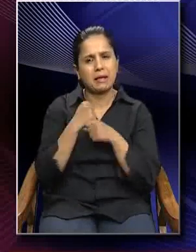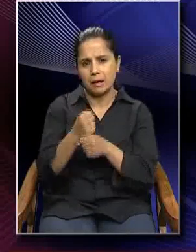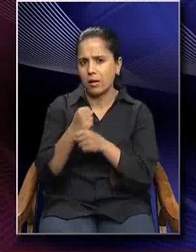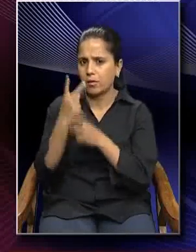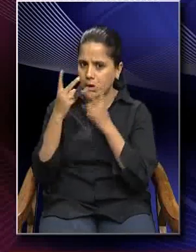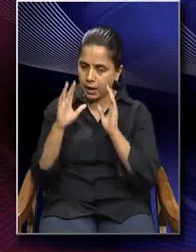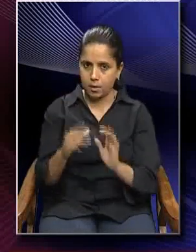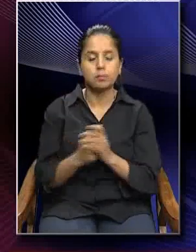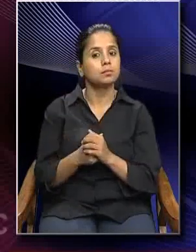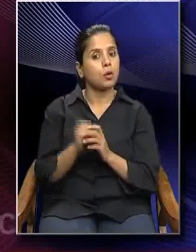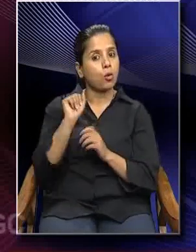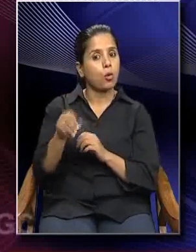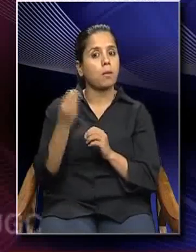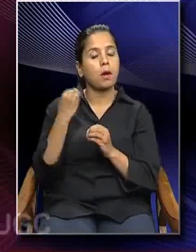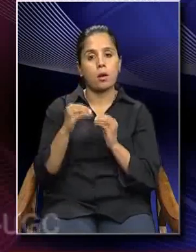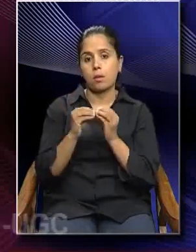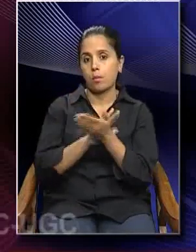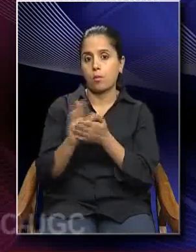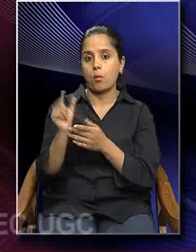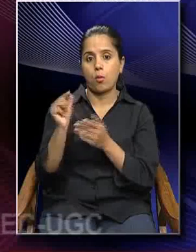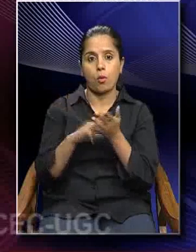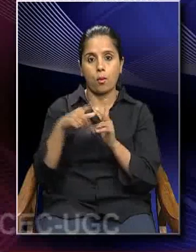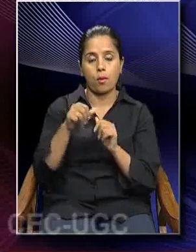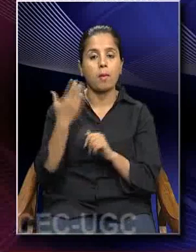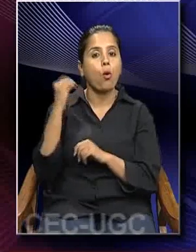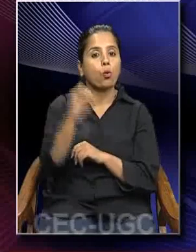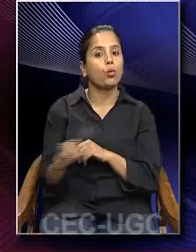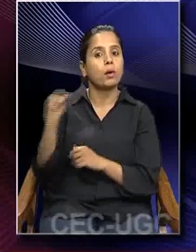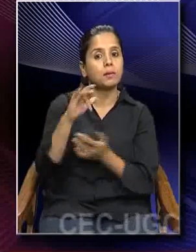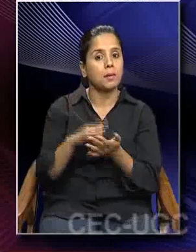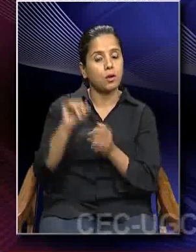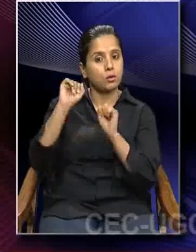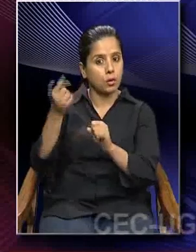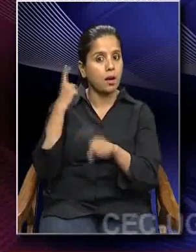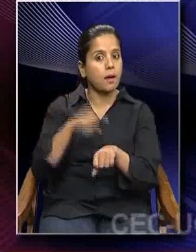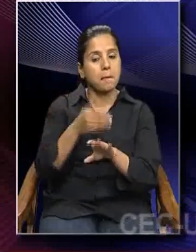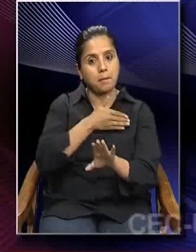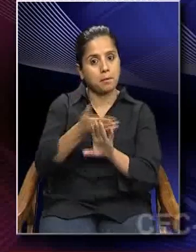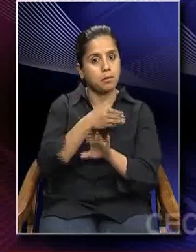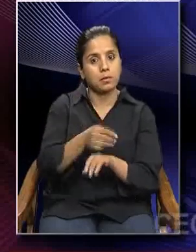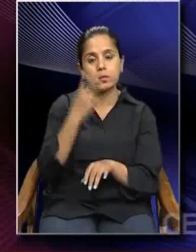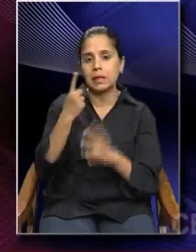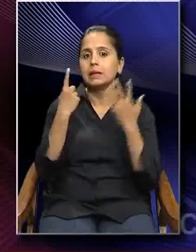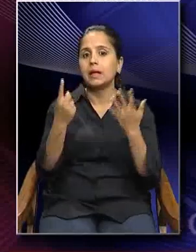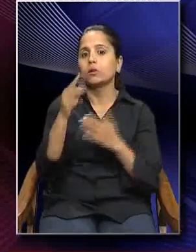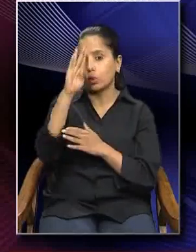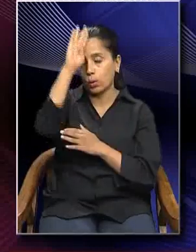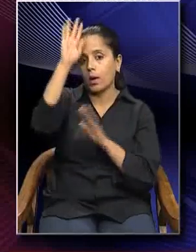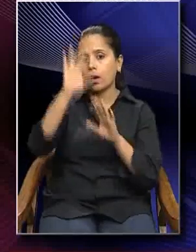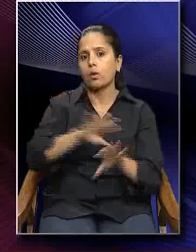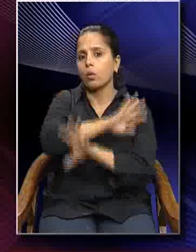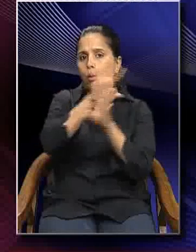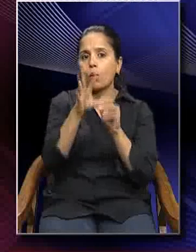In the Bhaumika dynasty in Odisha, there is a list of 6 queens out of a